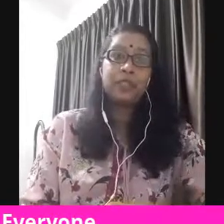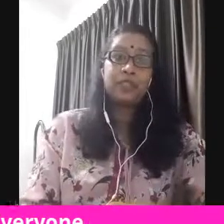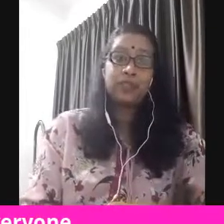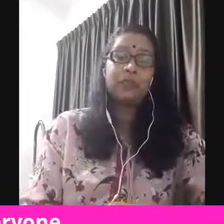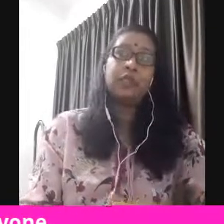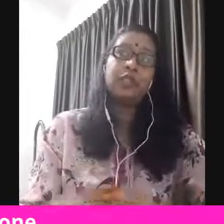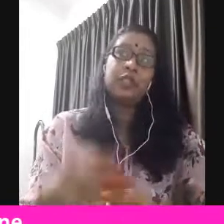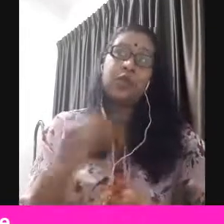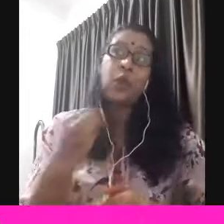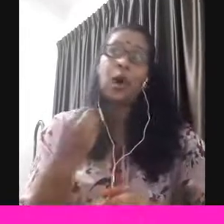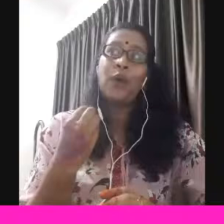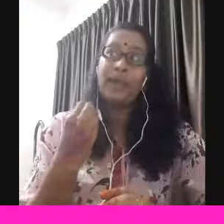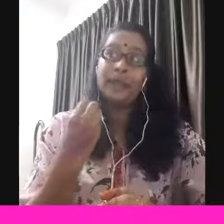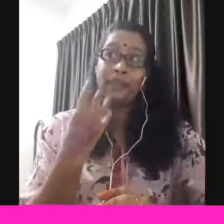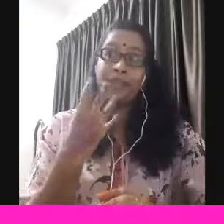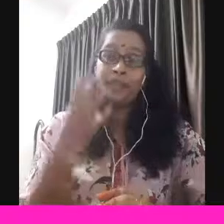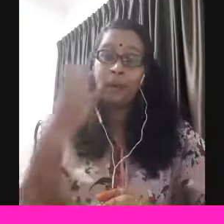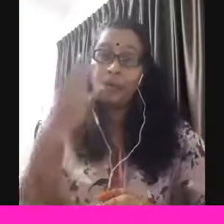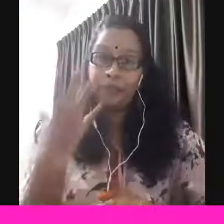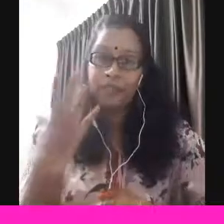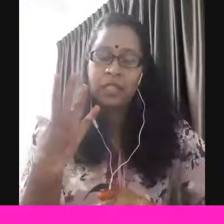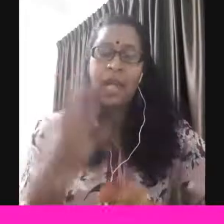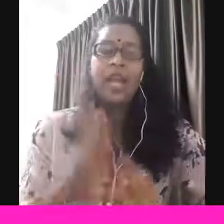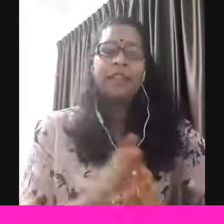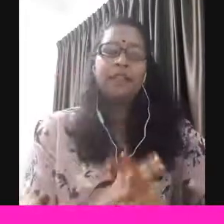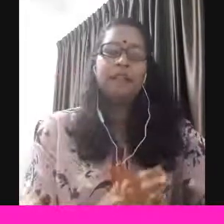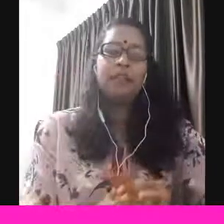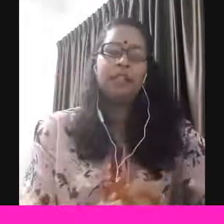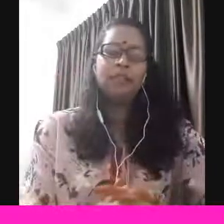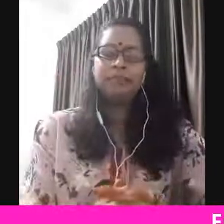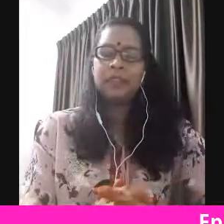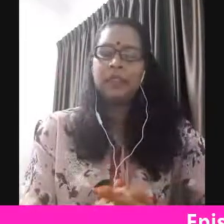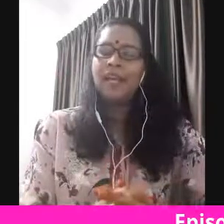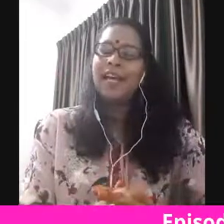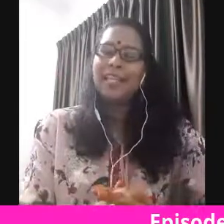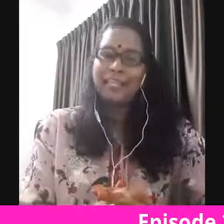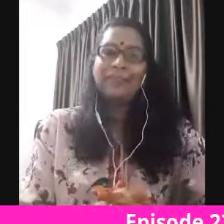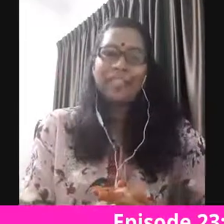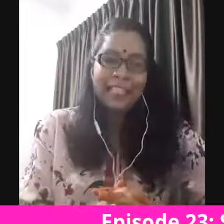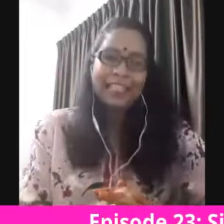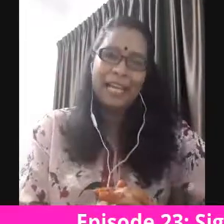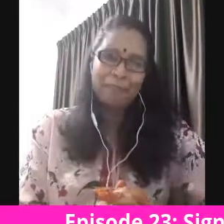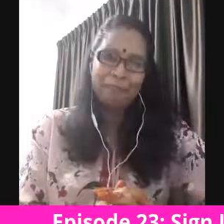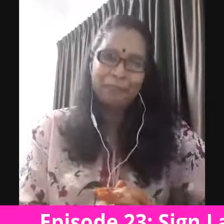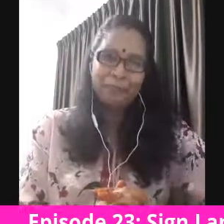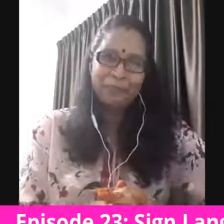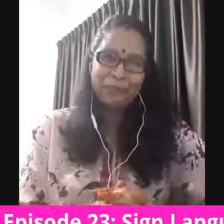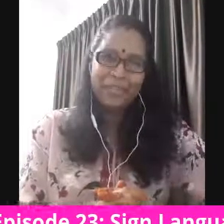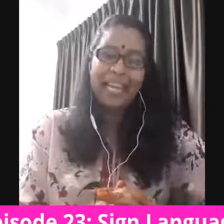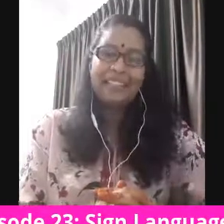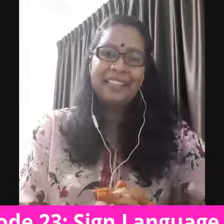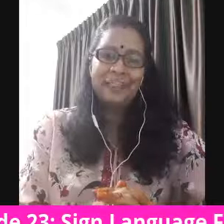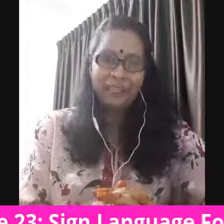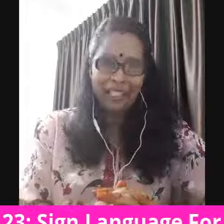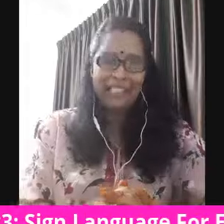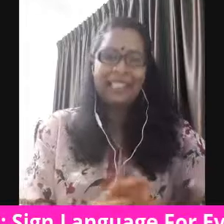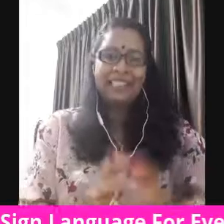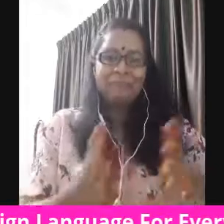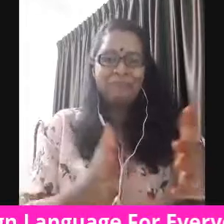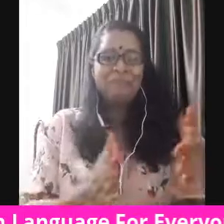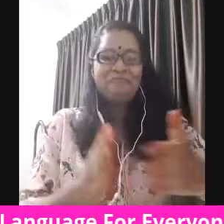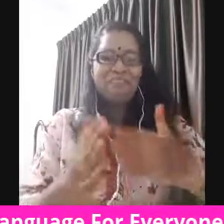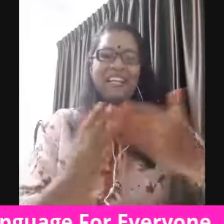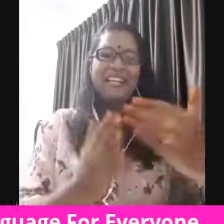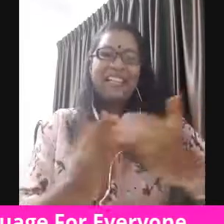if we show our angriness in our face, they will it will hurt them, and they yes,